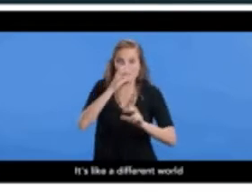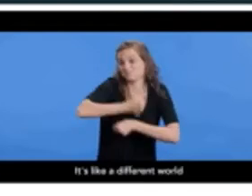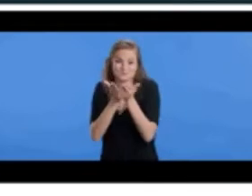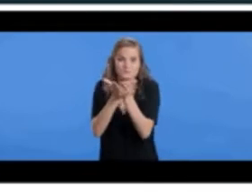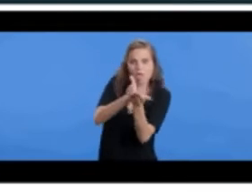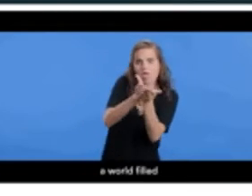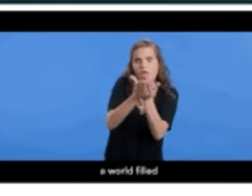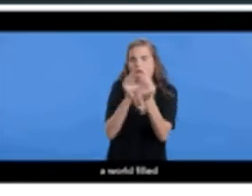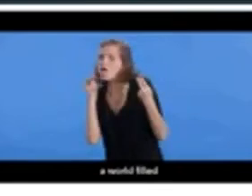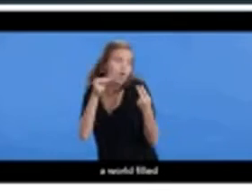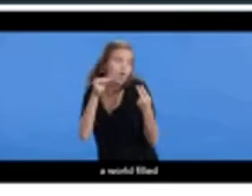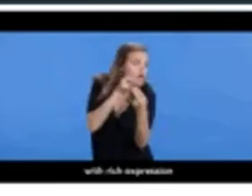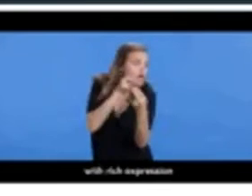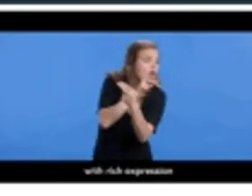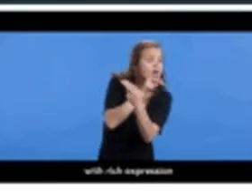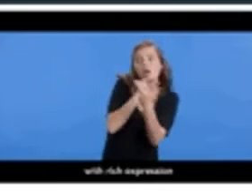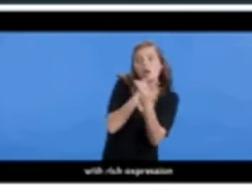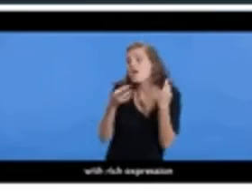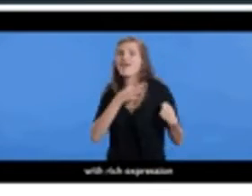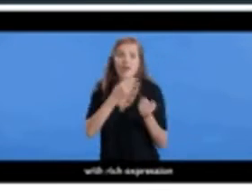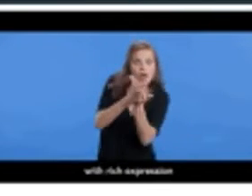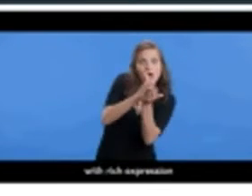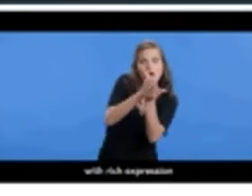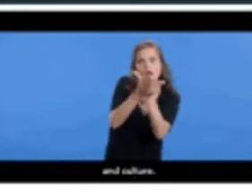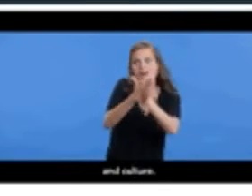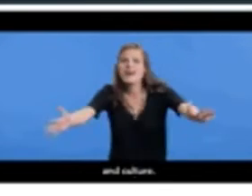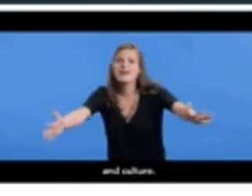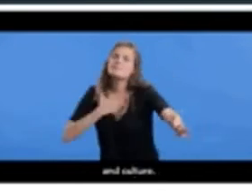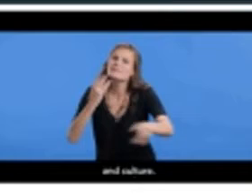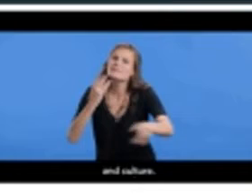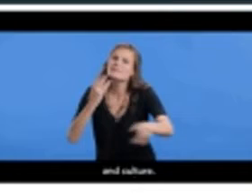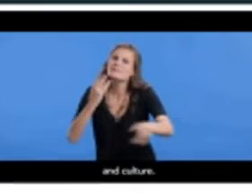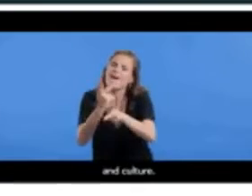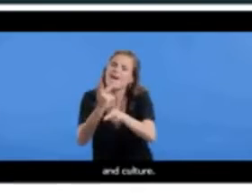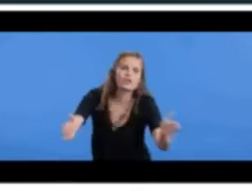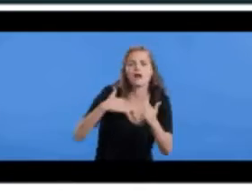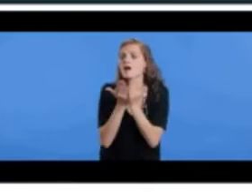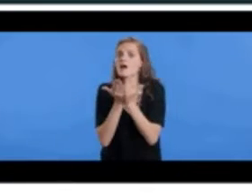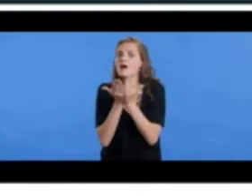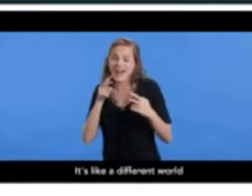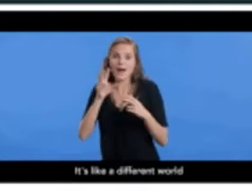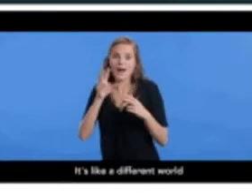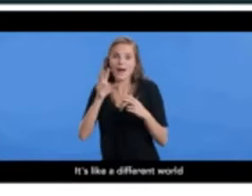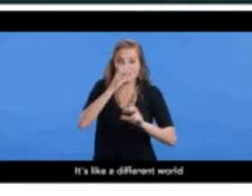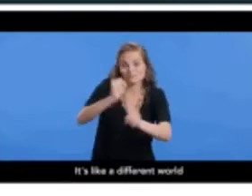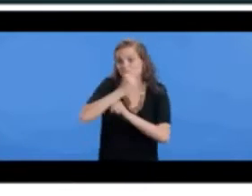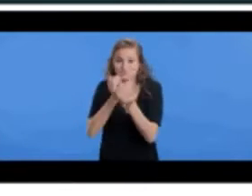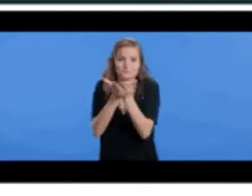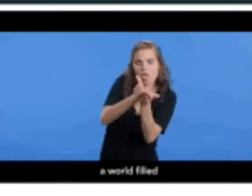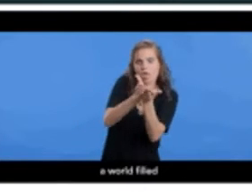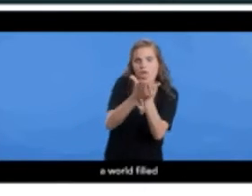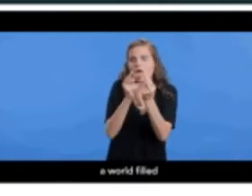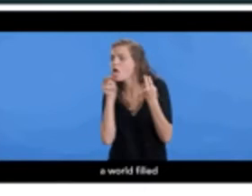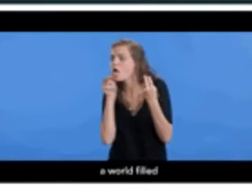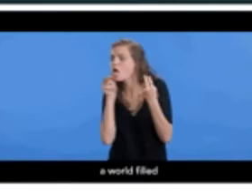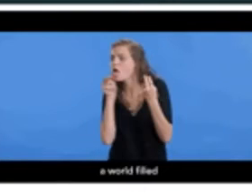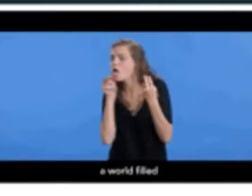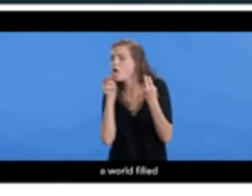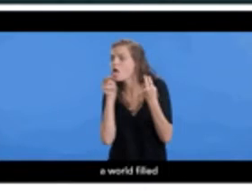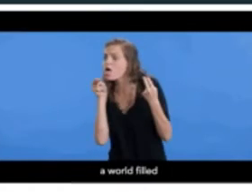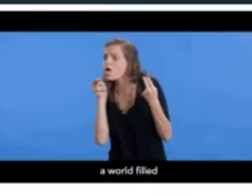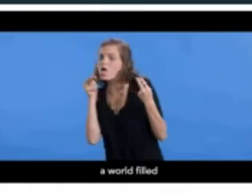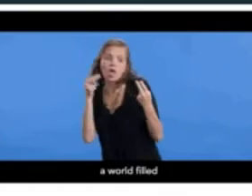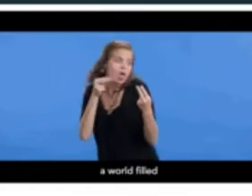ASL, the parameters of ASL, what's lost in the translation of ASL, how to combat what's